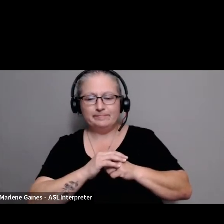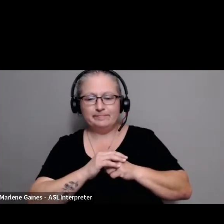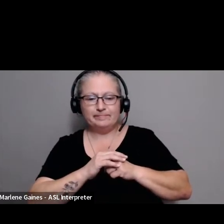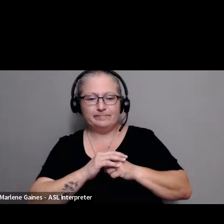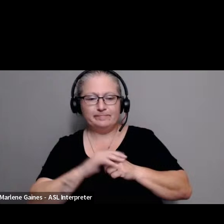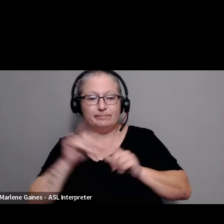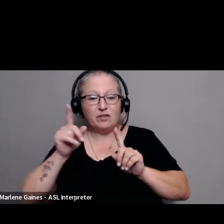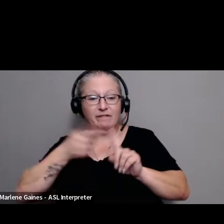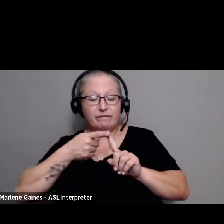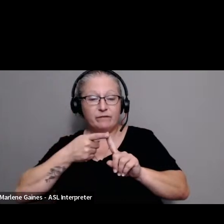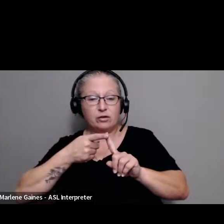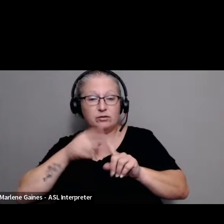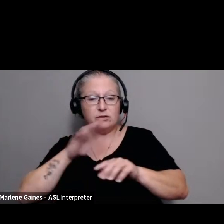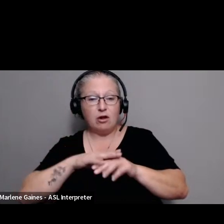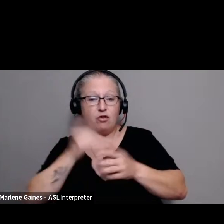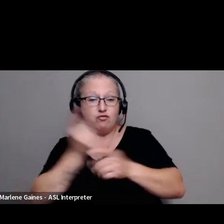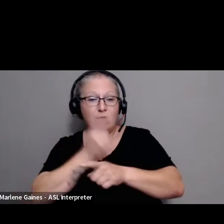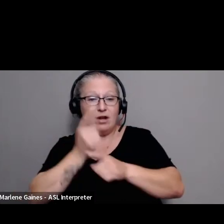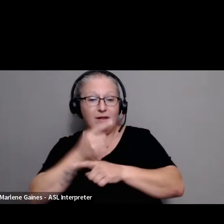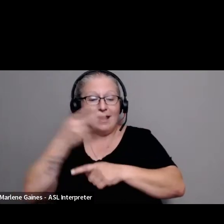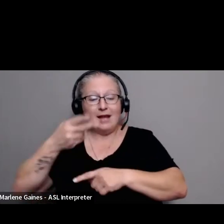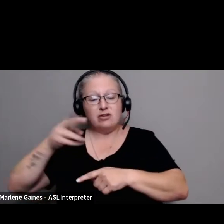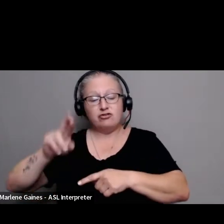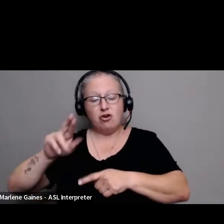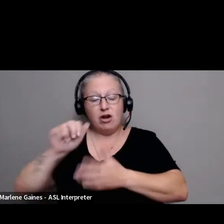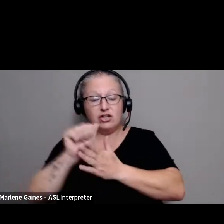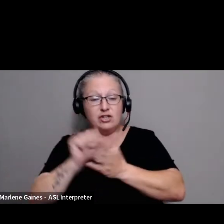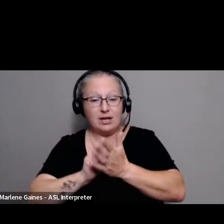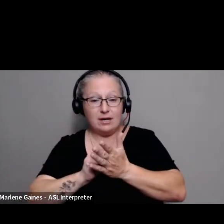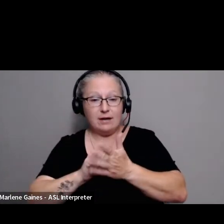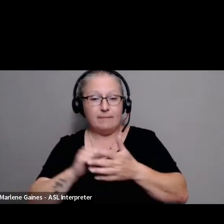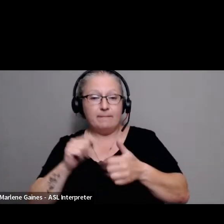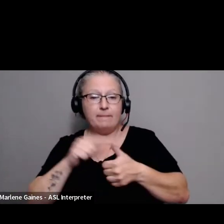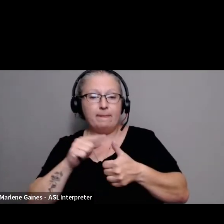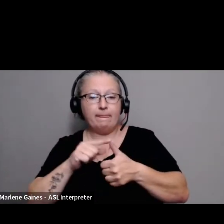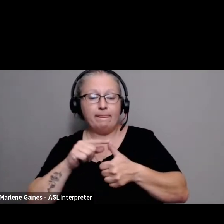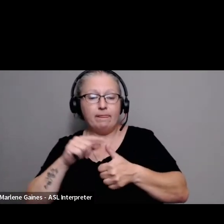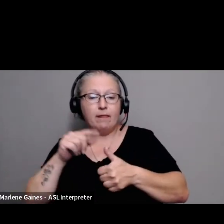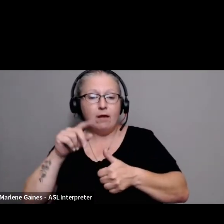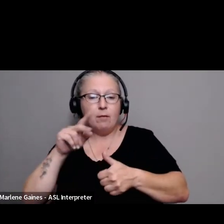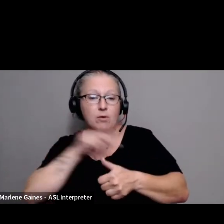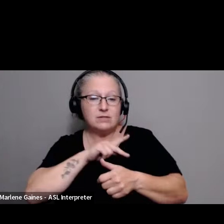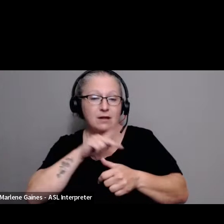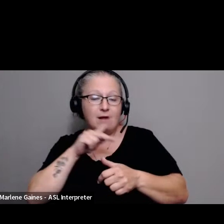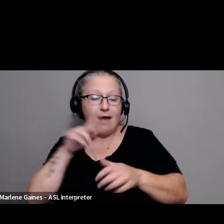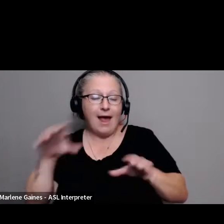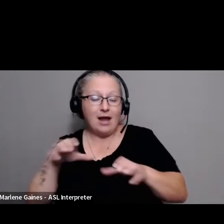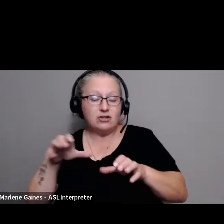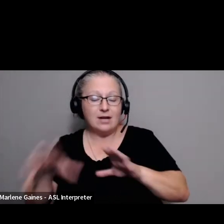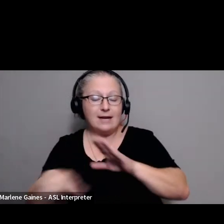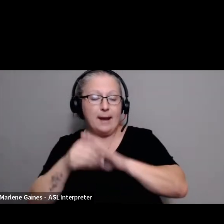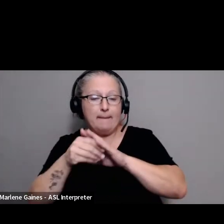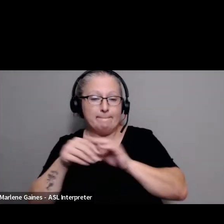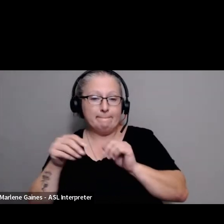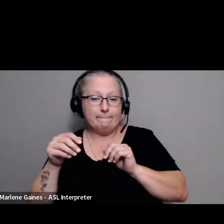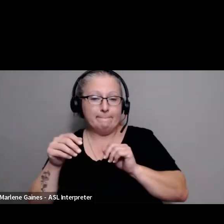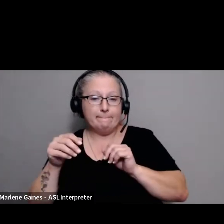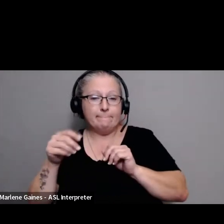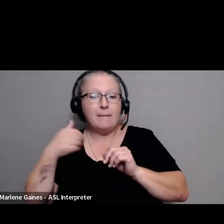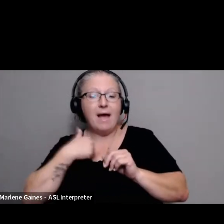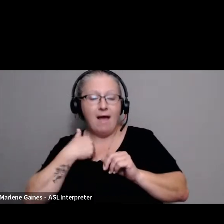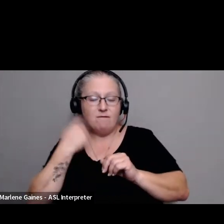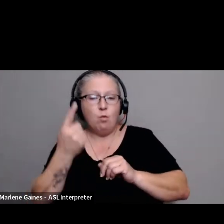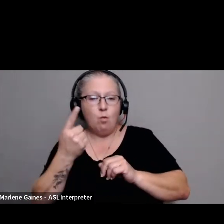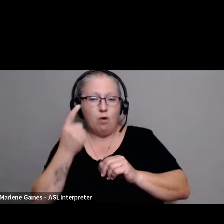The first item on the regular HR agenda is the personnel actions addendum. And we do have